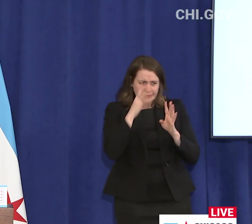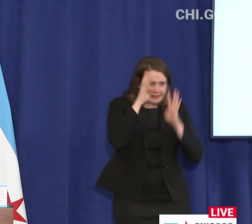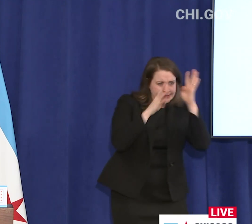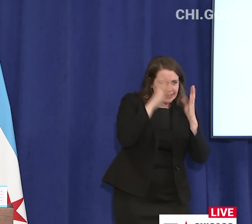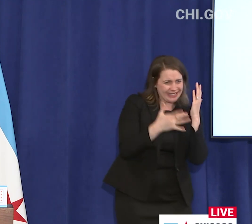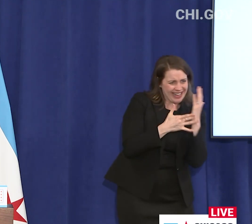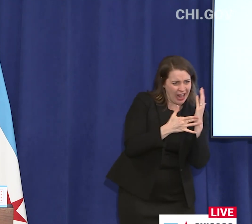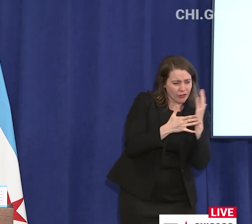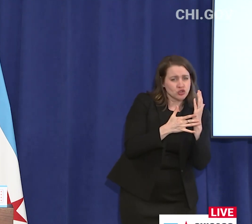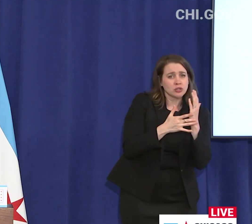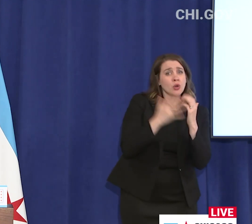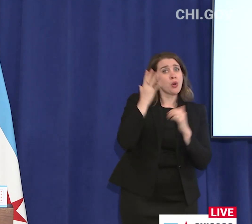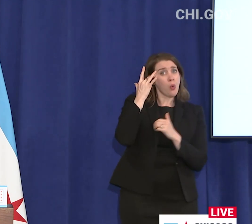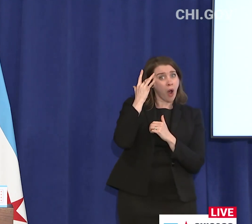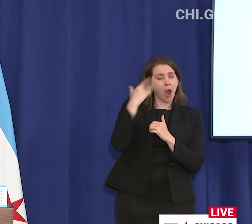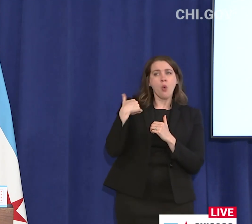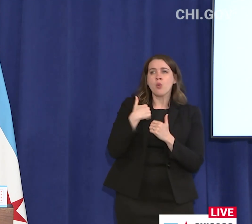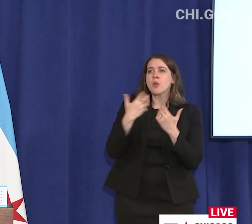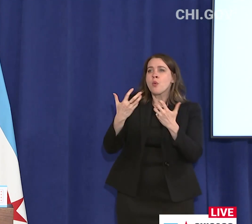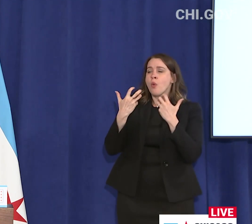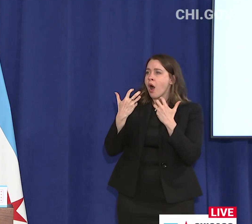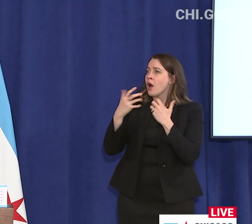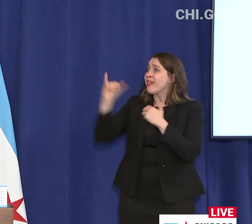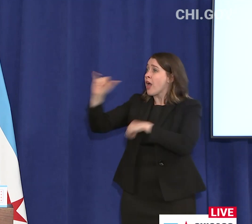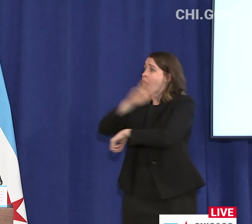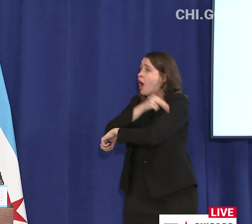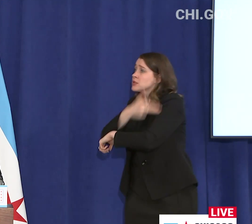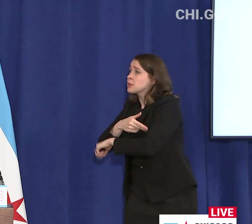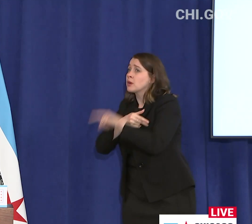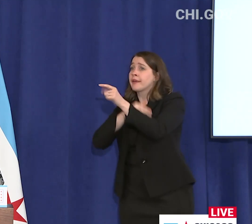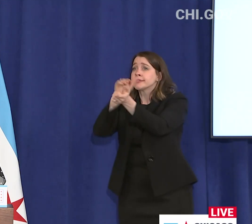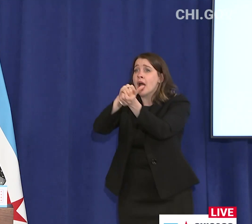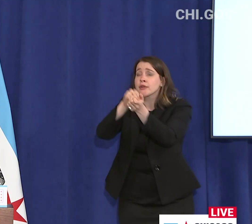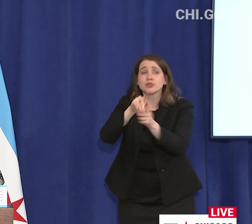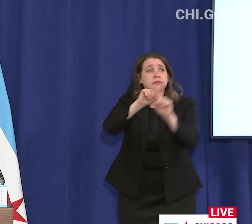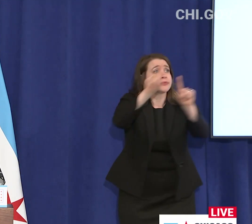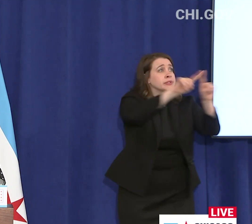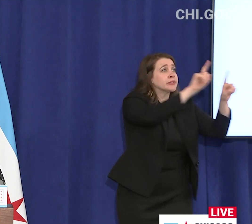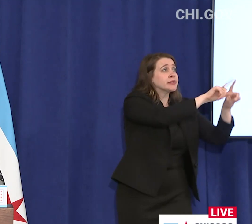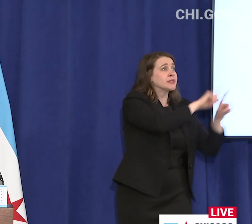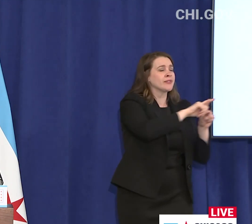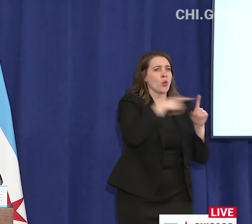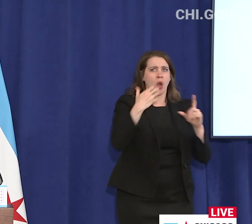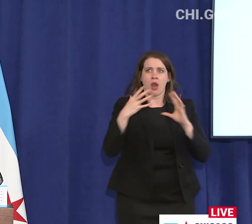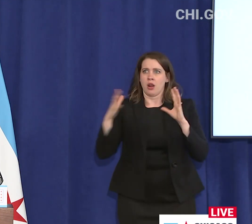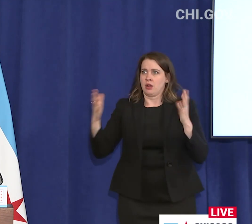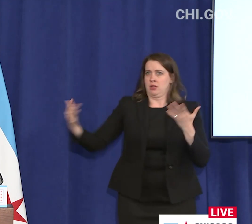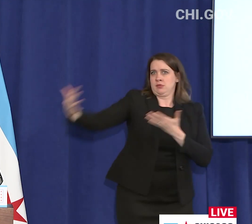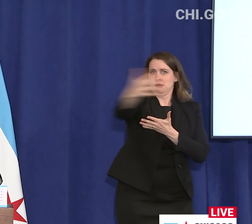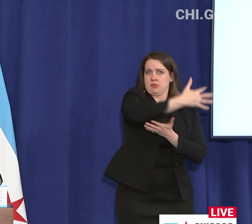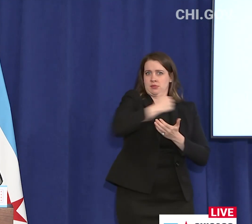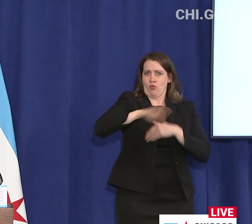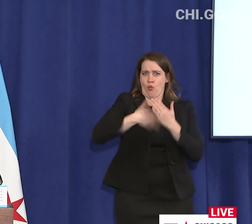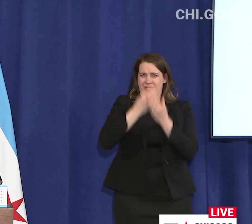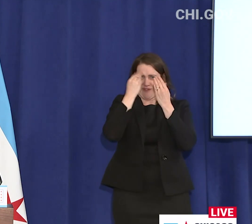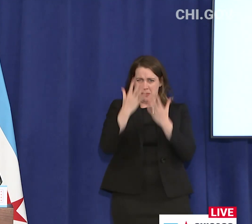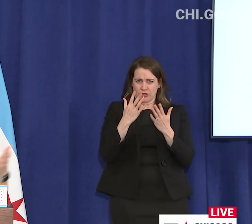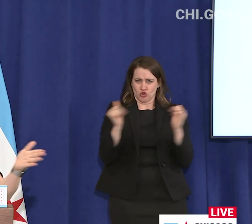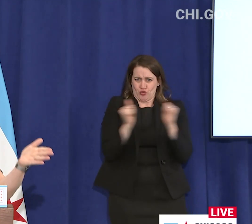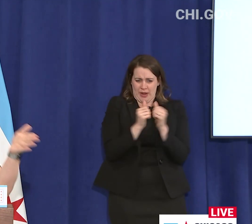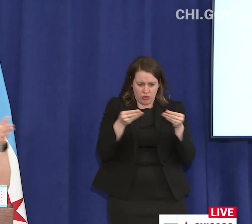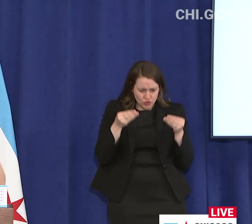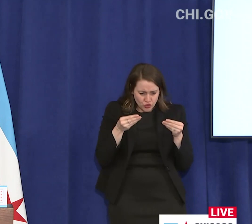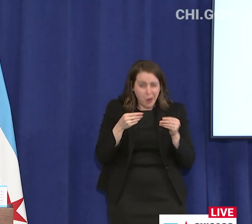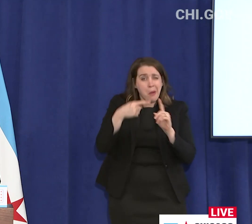to pull together electronic health records from all of the hospitals and then eventually all of the outpatient